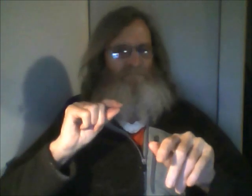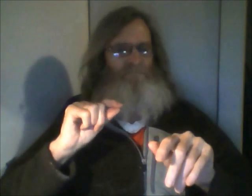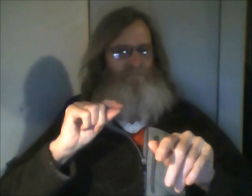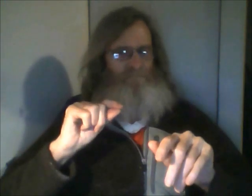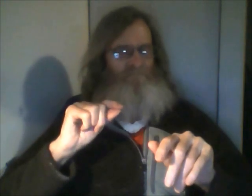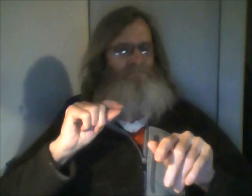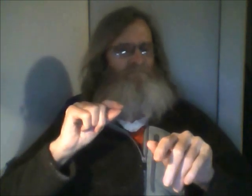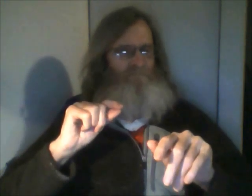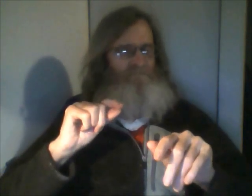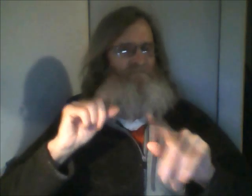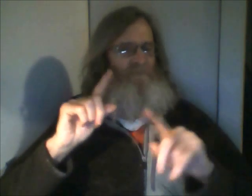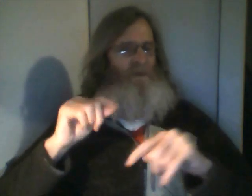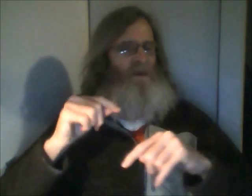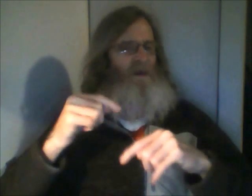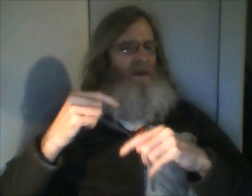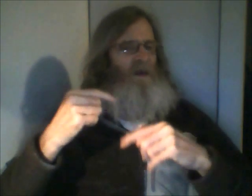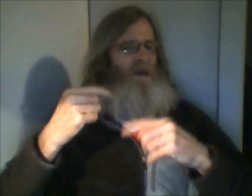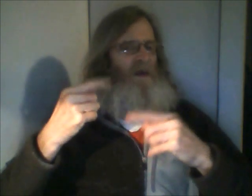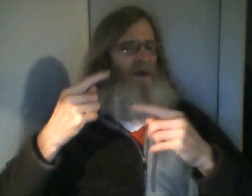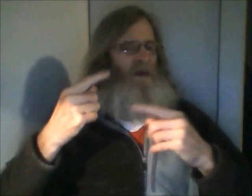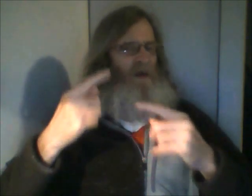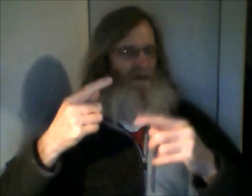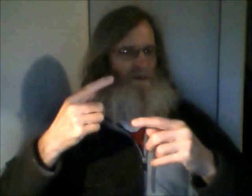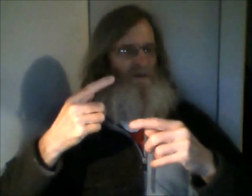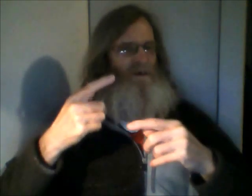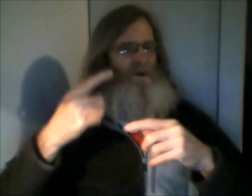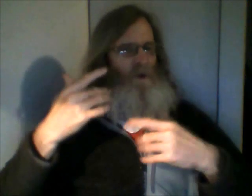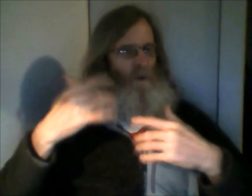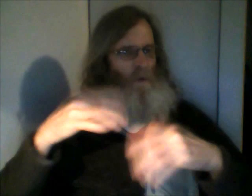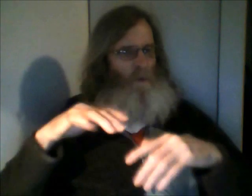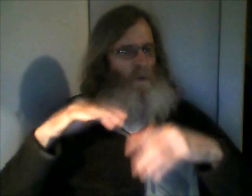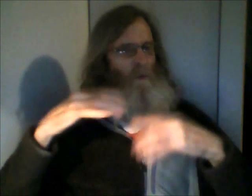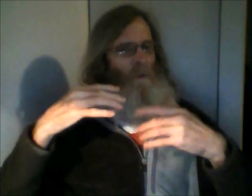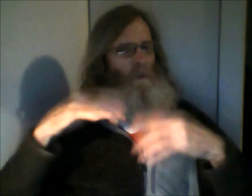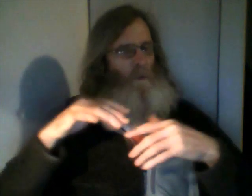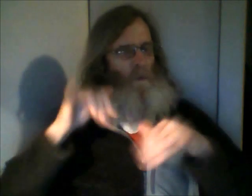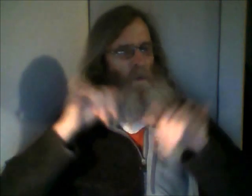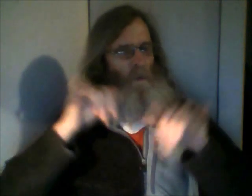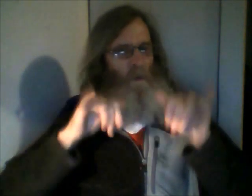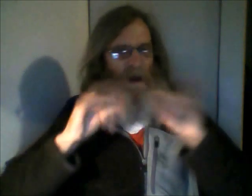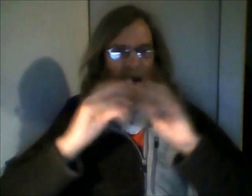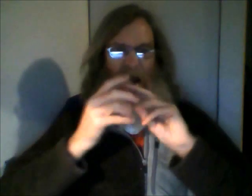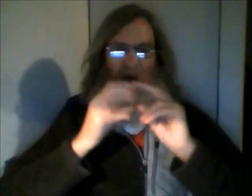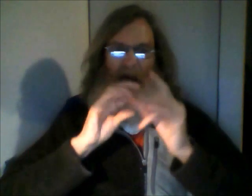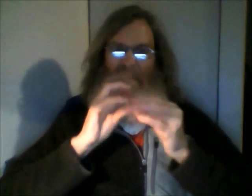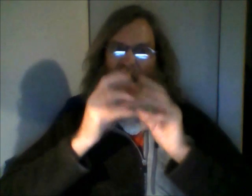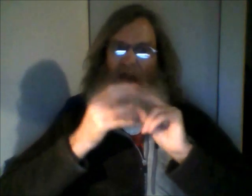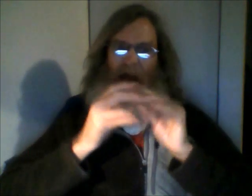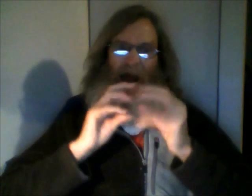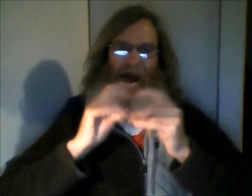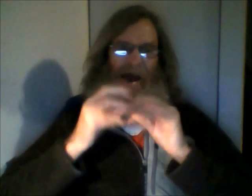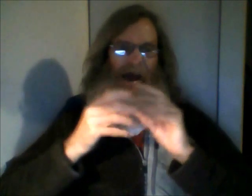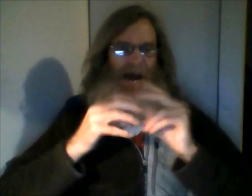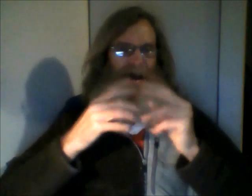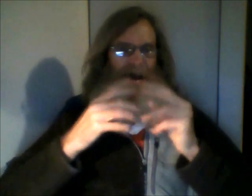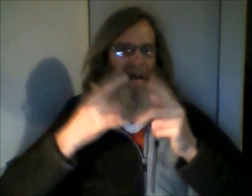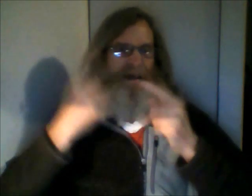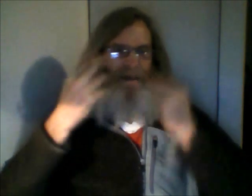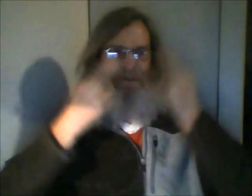lighter than steel. Weaving them together and bonding them with plastic resin, then molding this material into a bike frame, creates